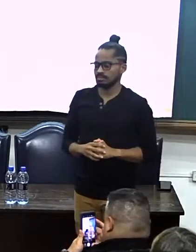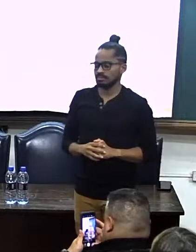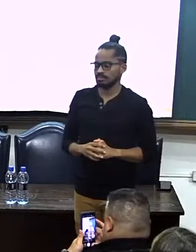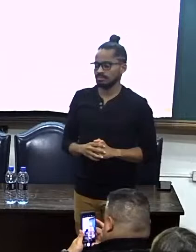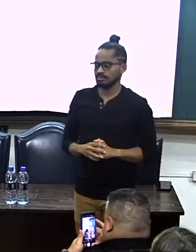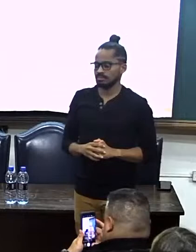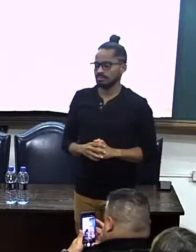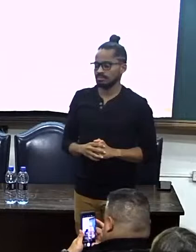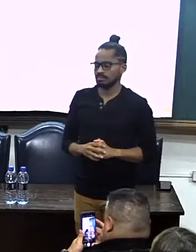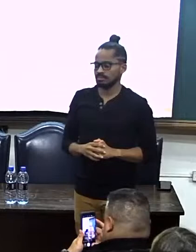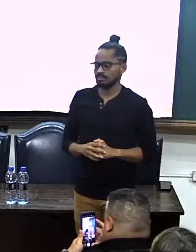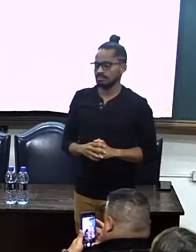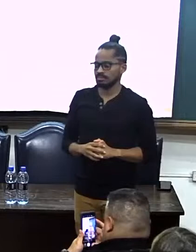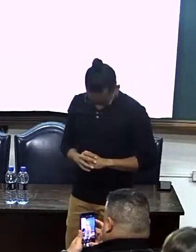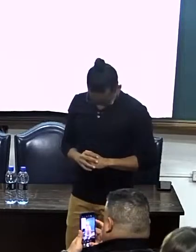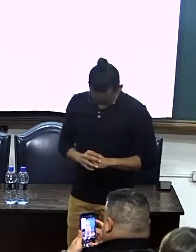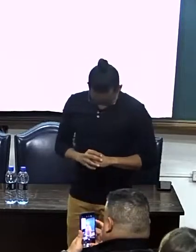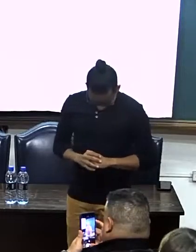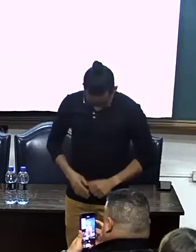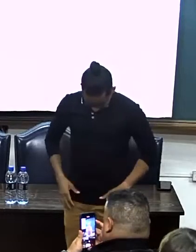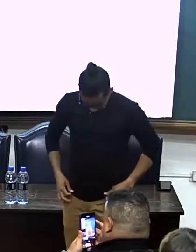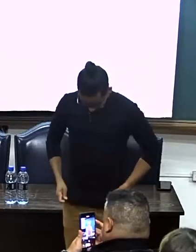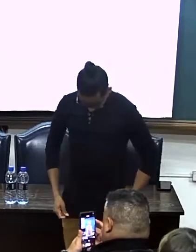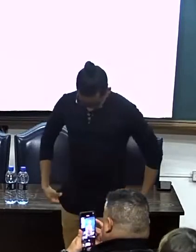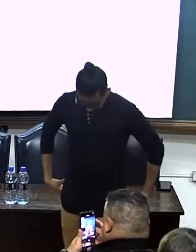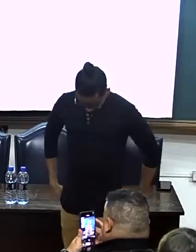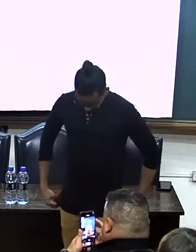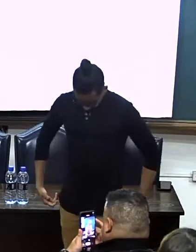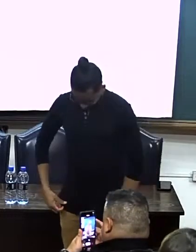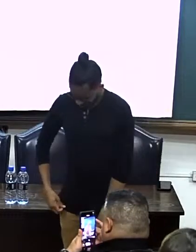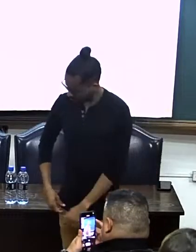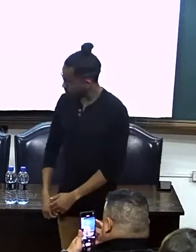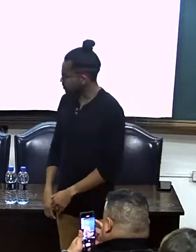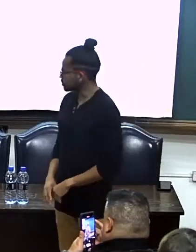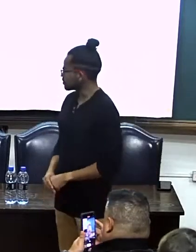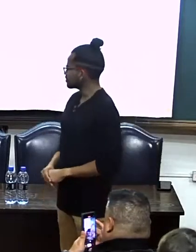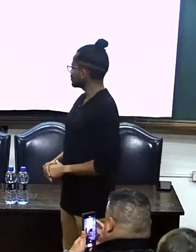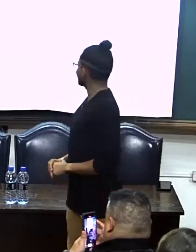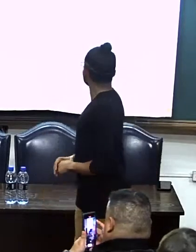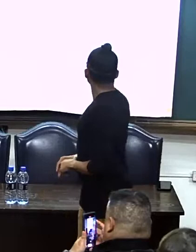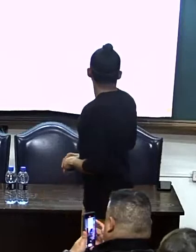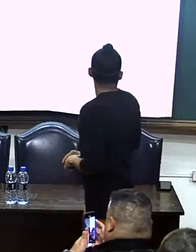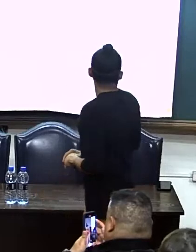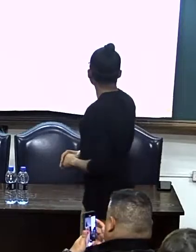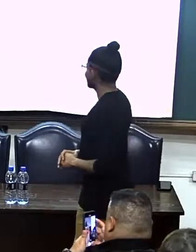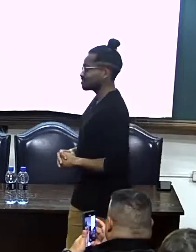eixo vertical o grau de abertura delas. Hi, Malin.